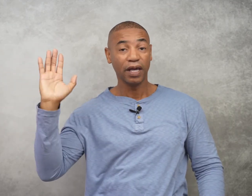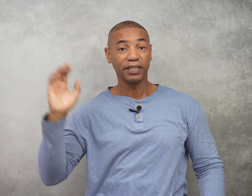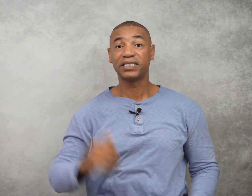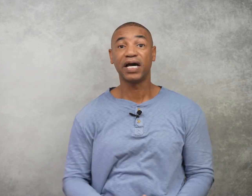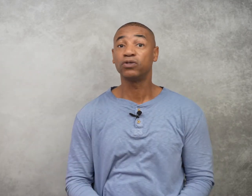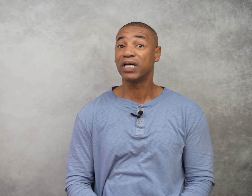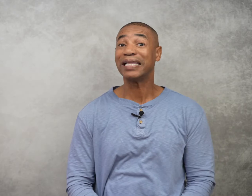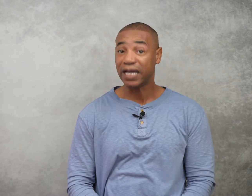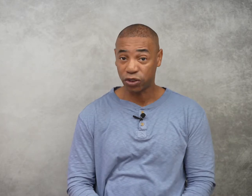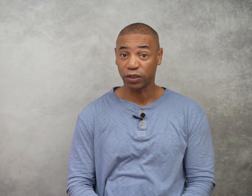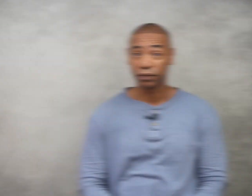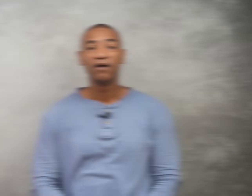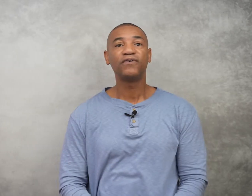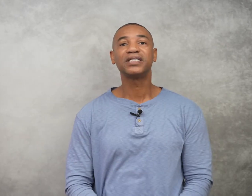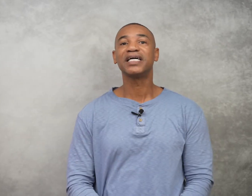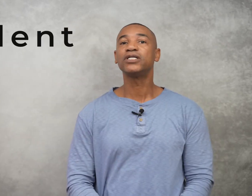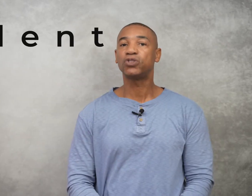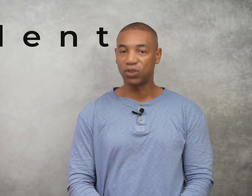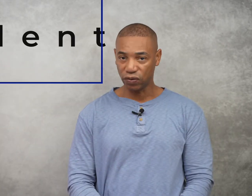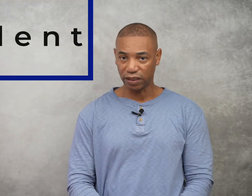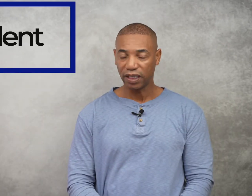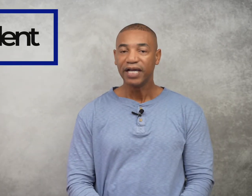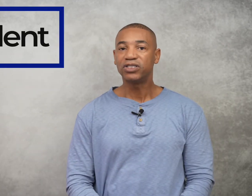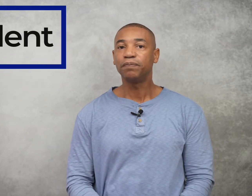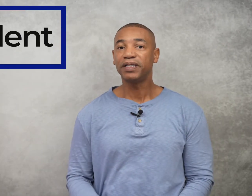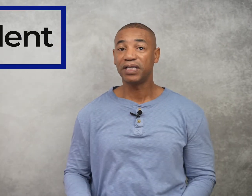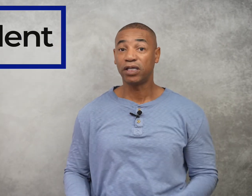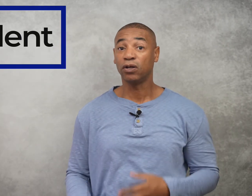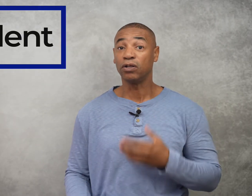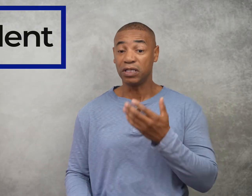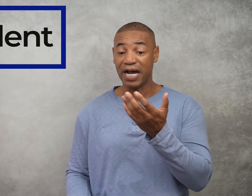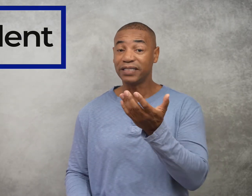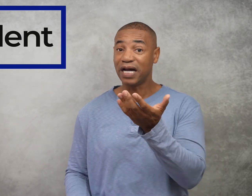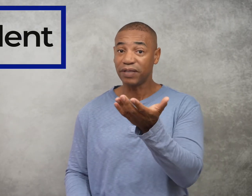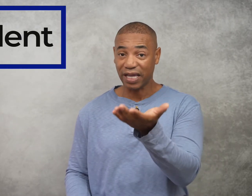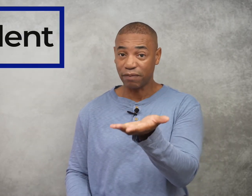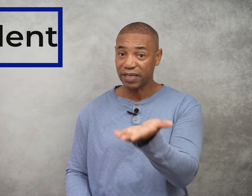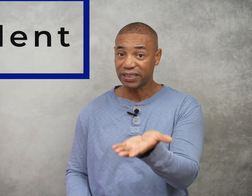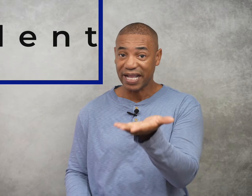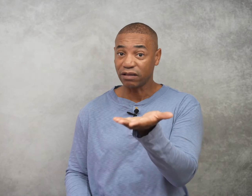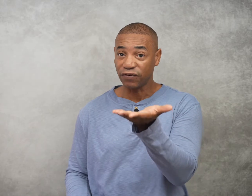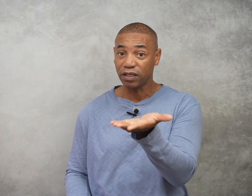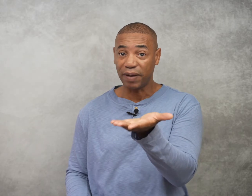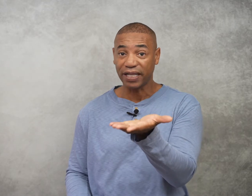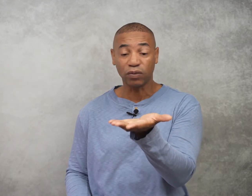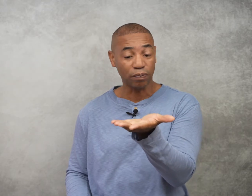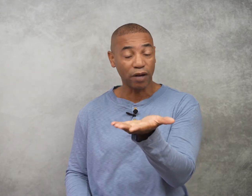That's how you sign lecture. For the sign student, simply take your non-dominant hand, place that out in front of the body with the palm